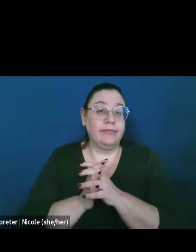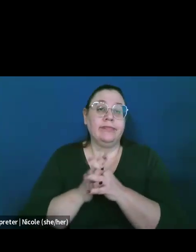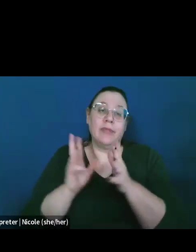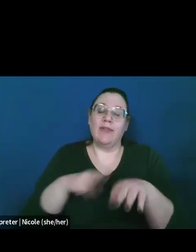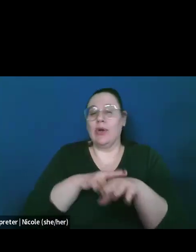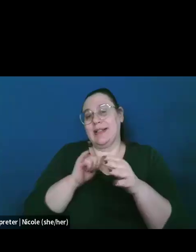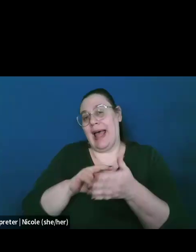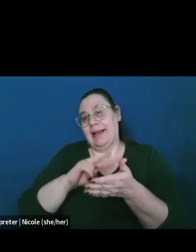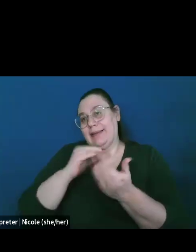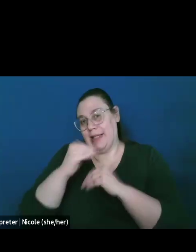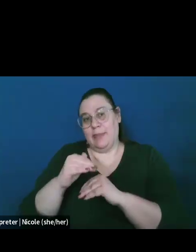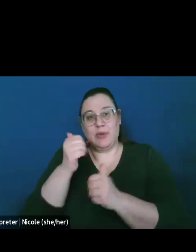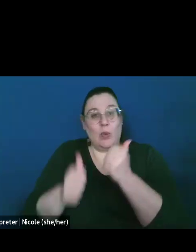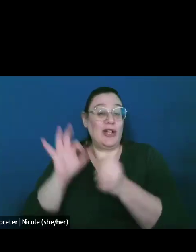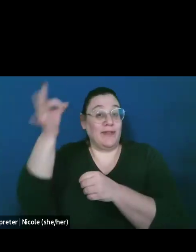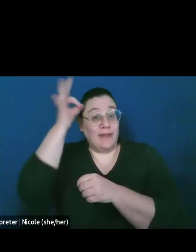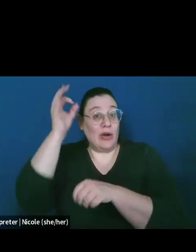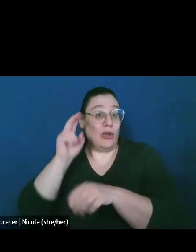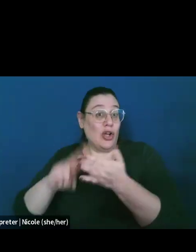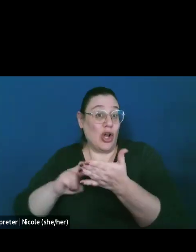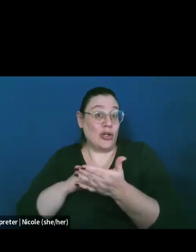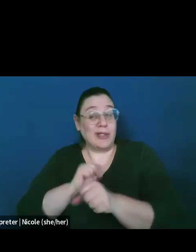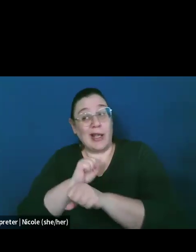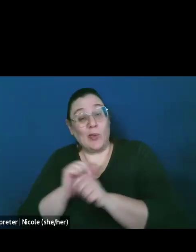federal contracts I can work on, or if I